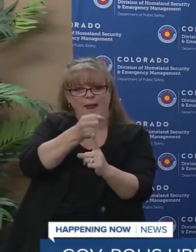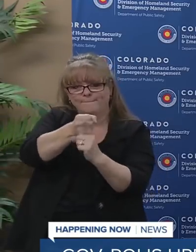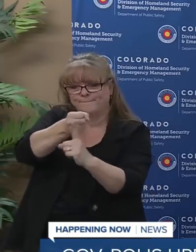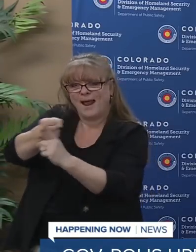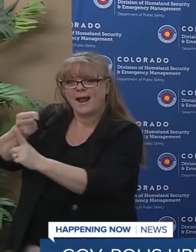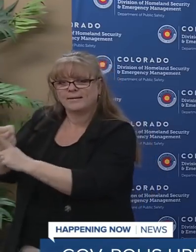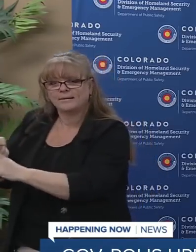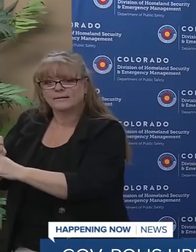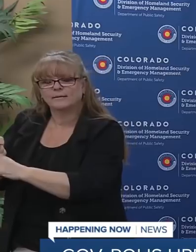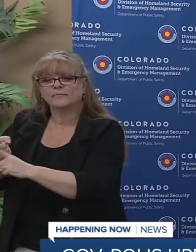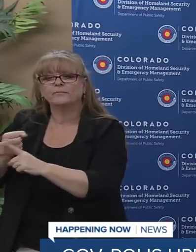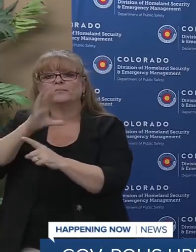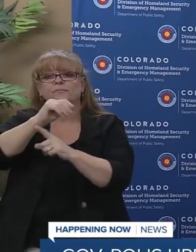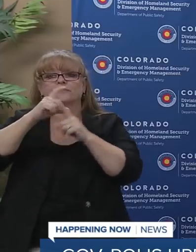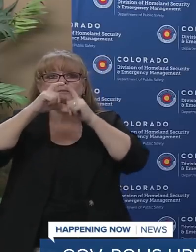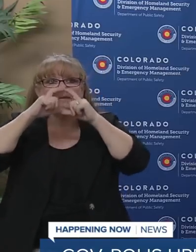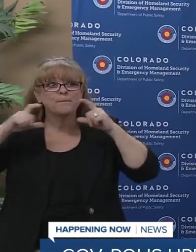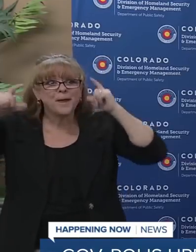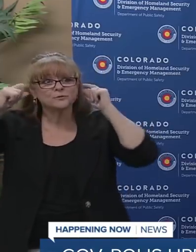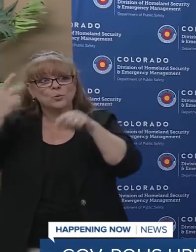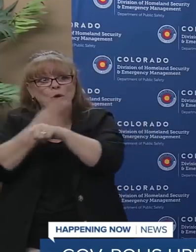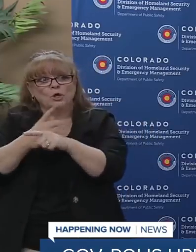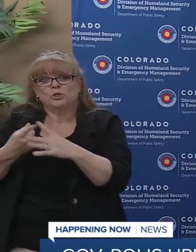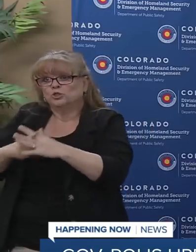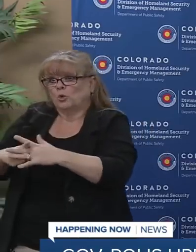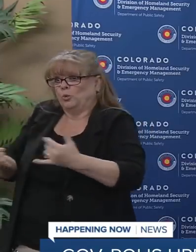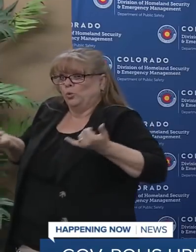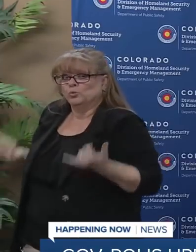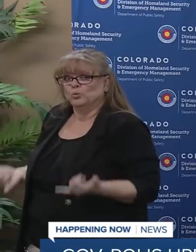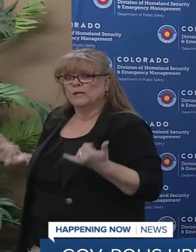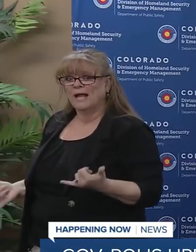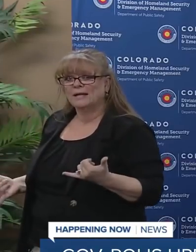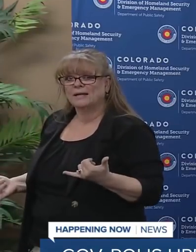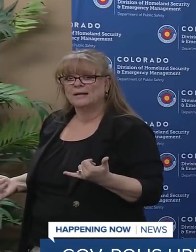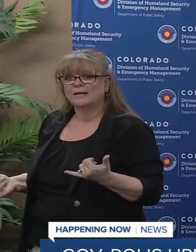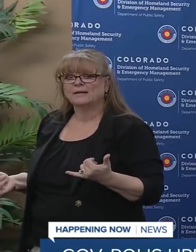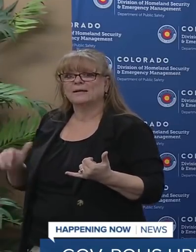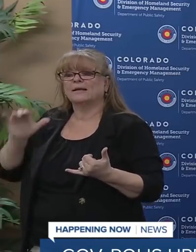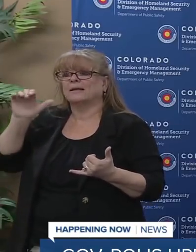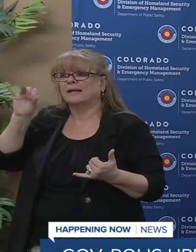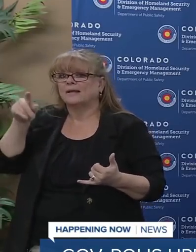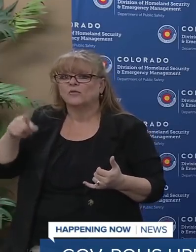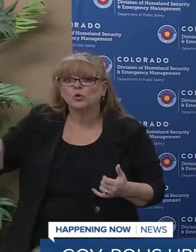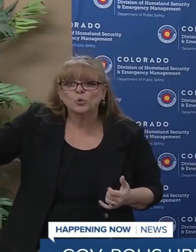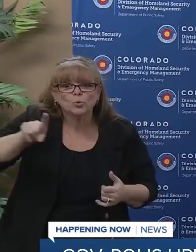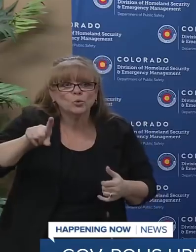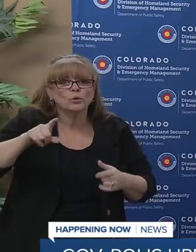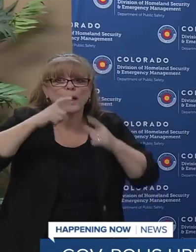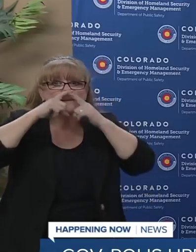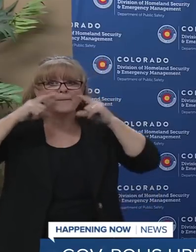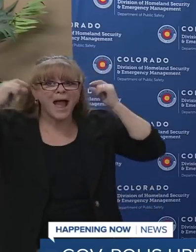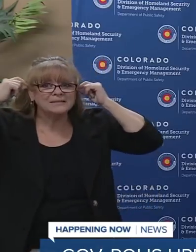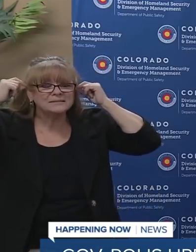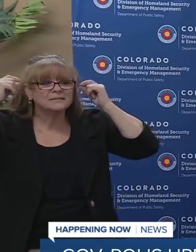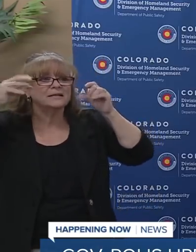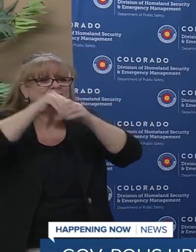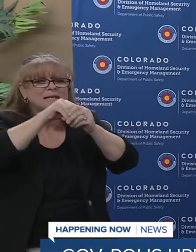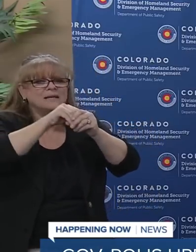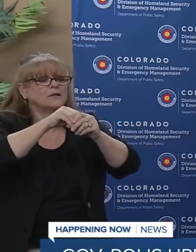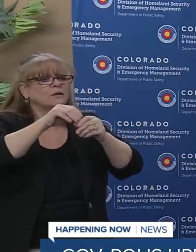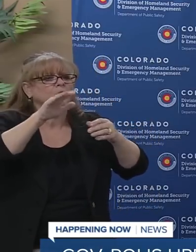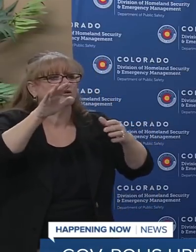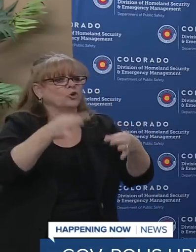that has to go to work because you're in a critical sector, we want you to wear masks. And we want those employers to distribute masks to the extent they can. Some